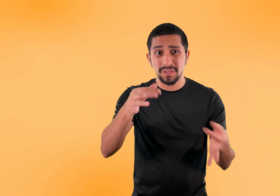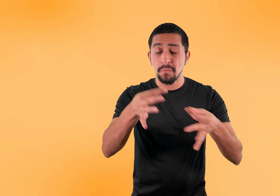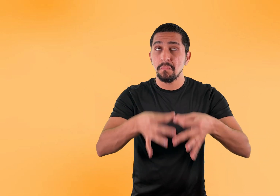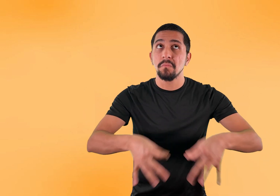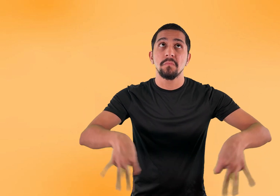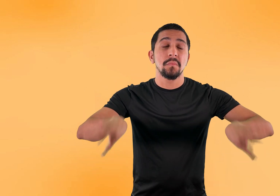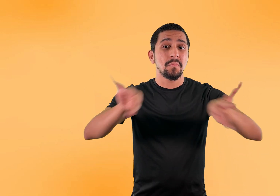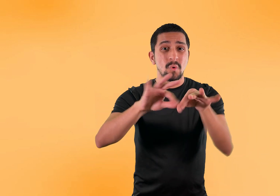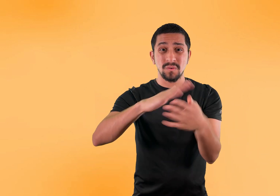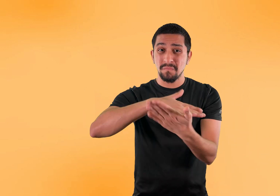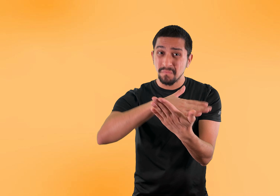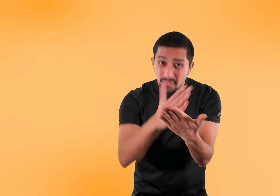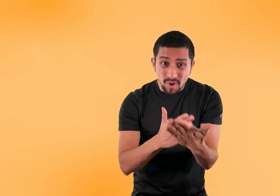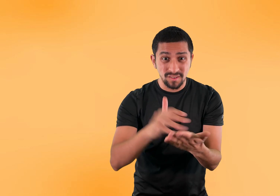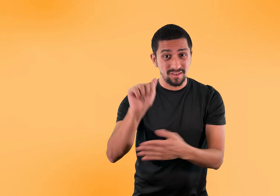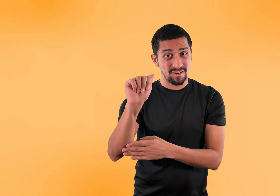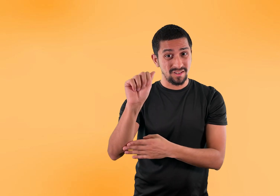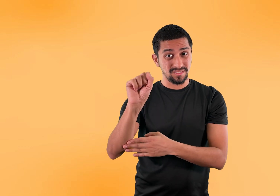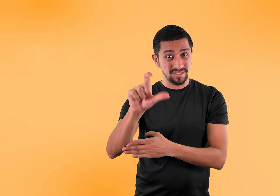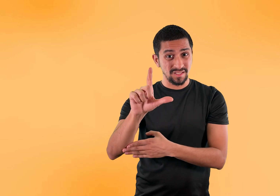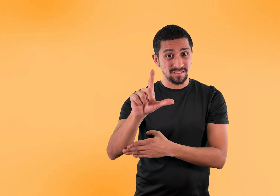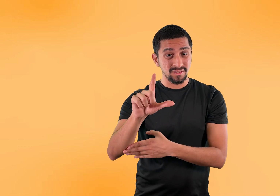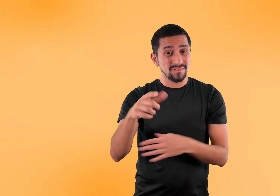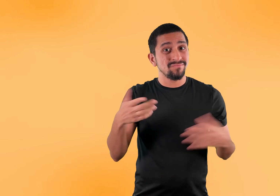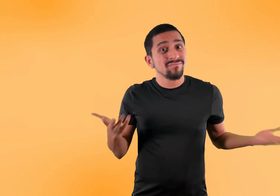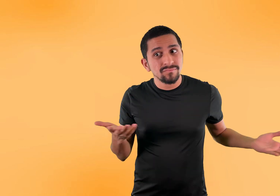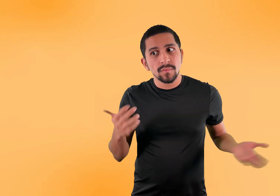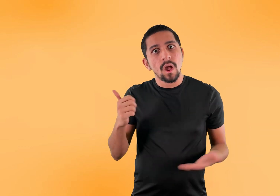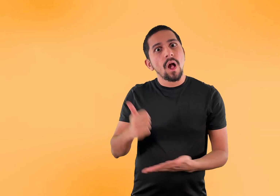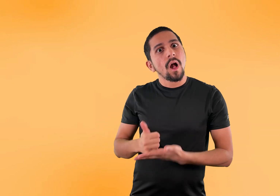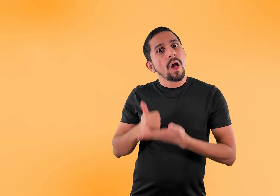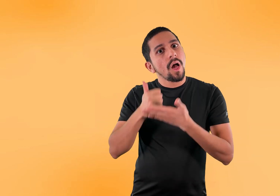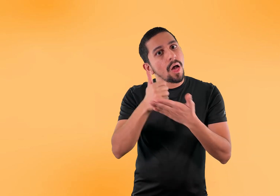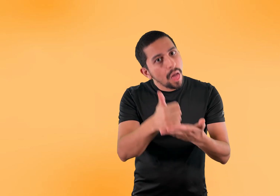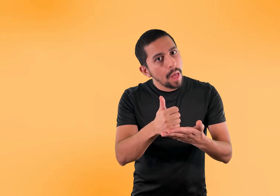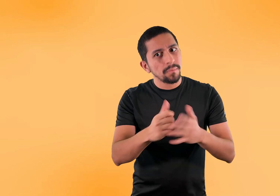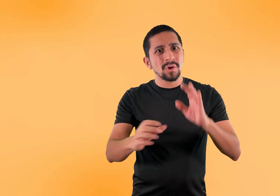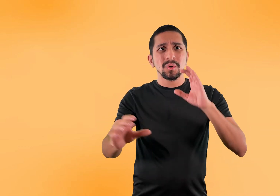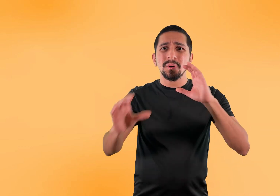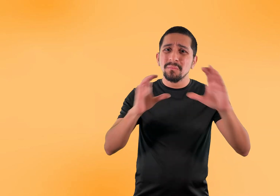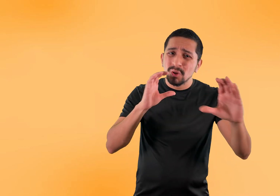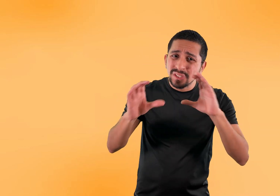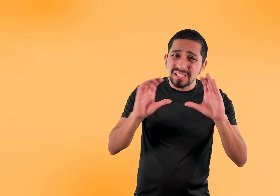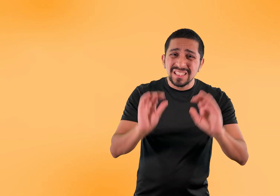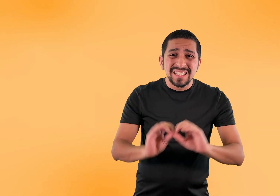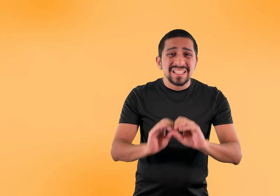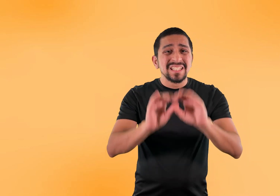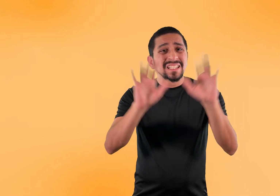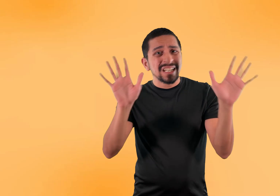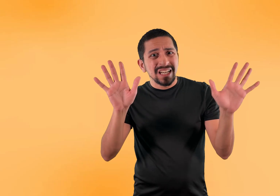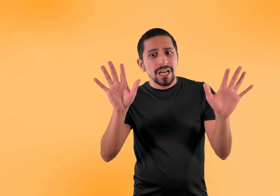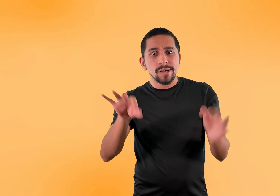Fingerspelling is a crucial part of ASL, helping us communicate clearly